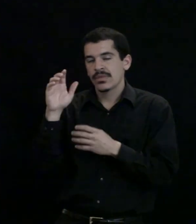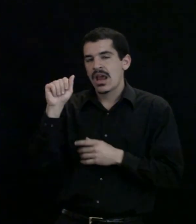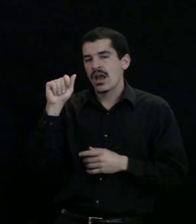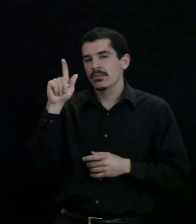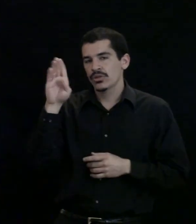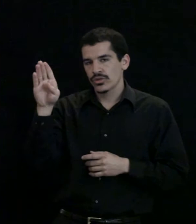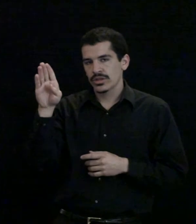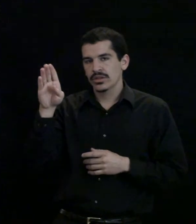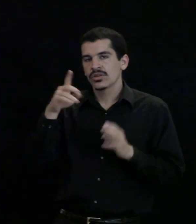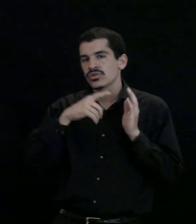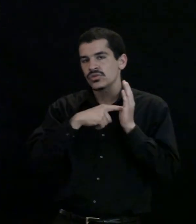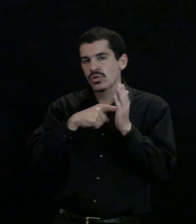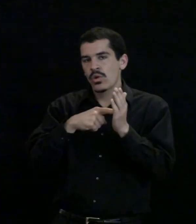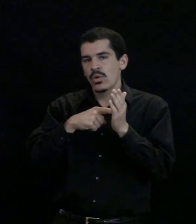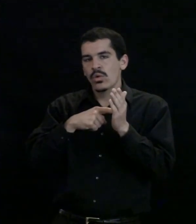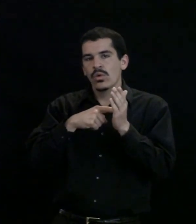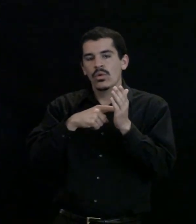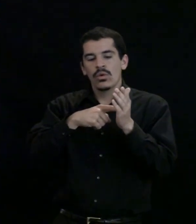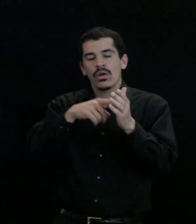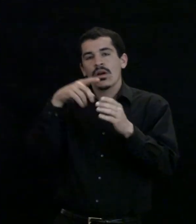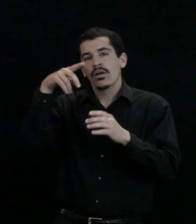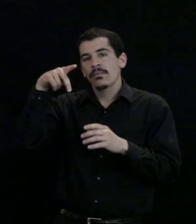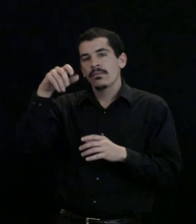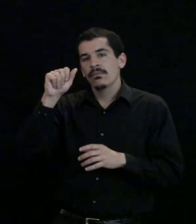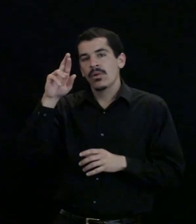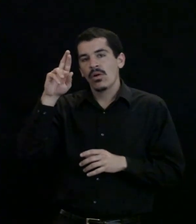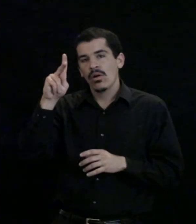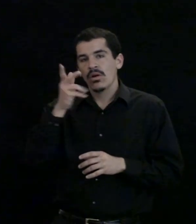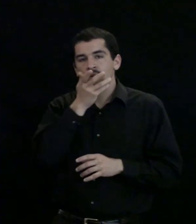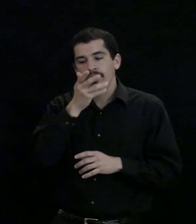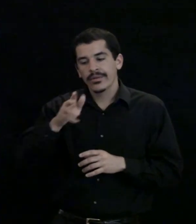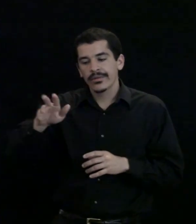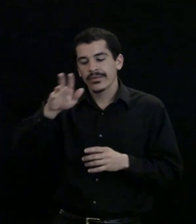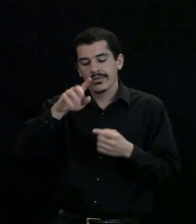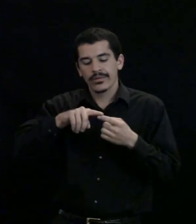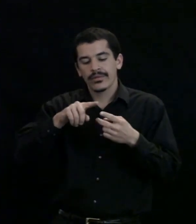centers, libraries, and bus routes.